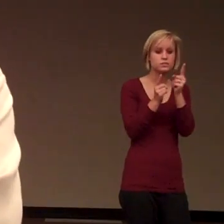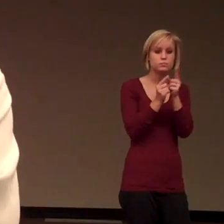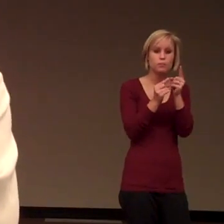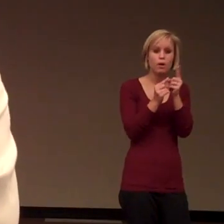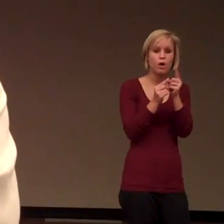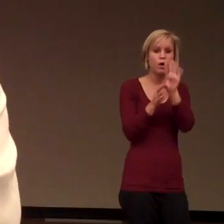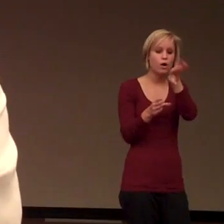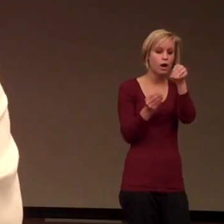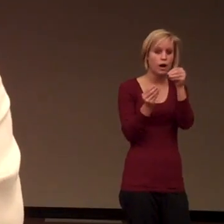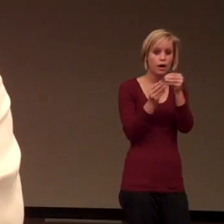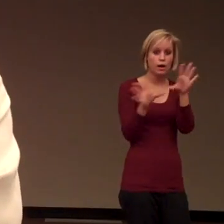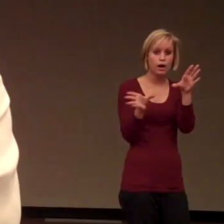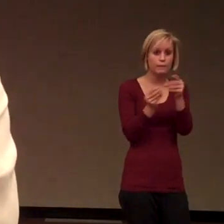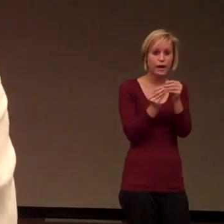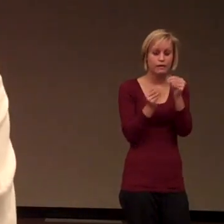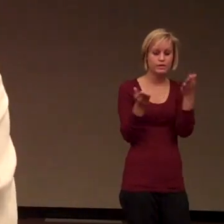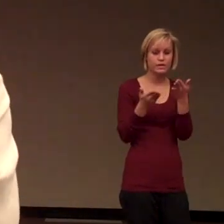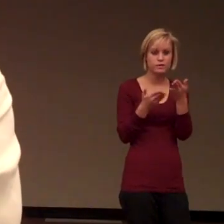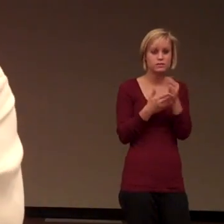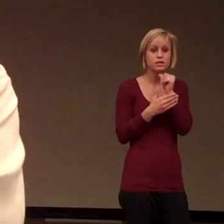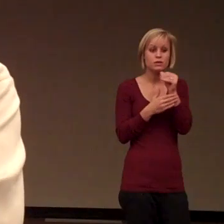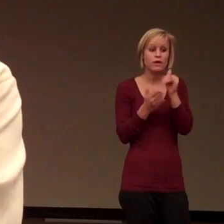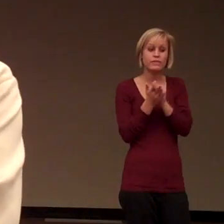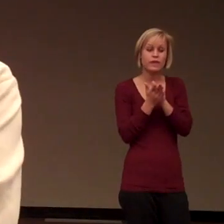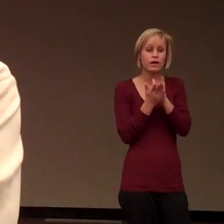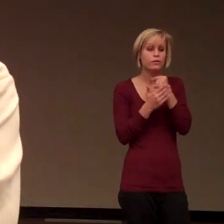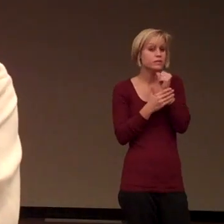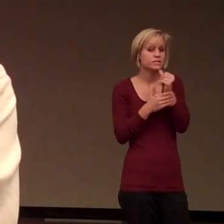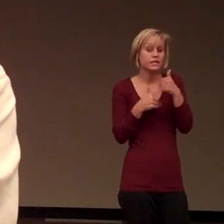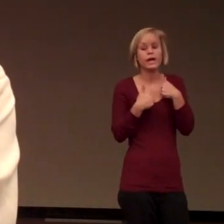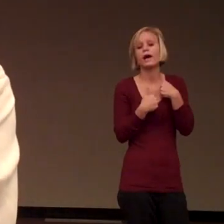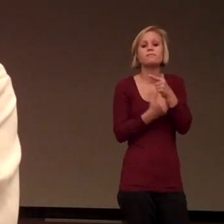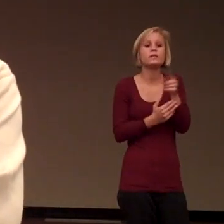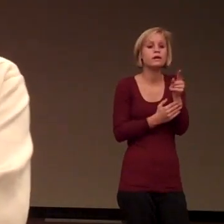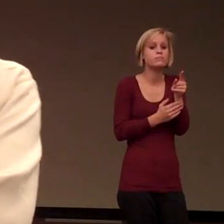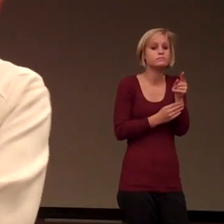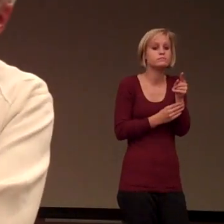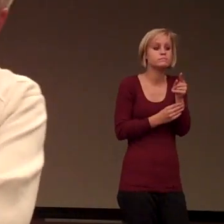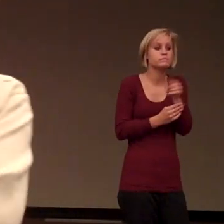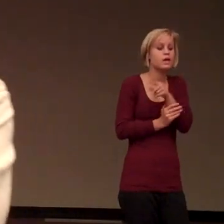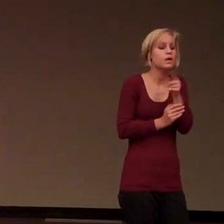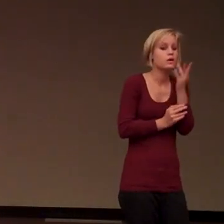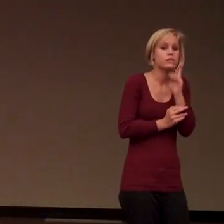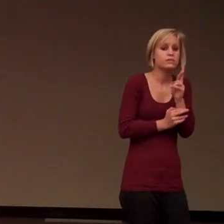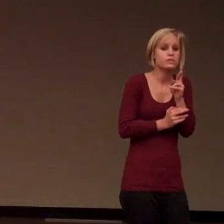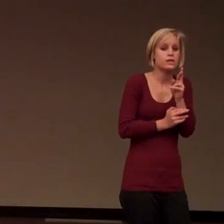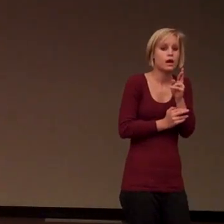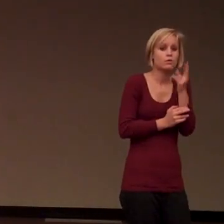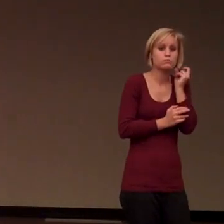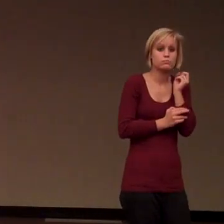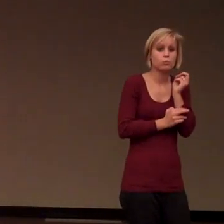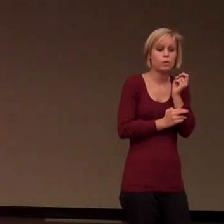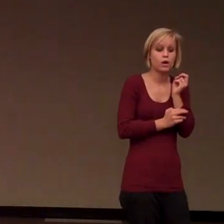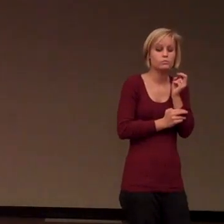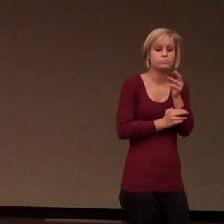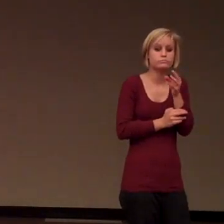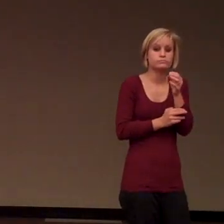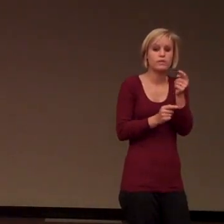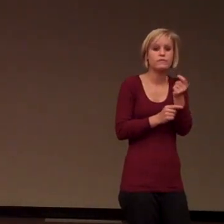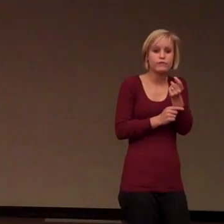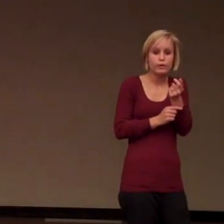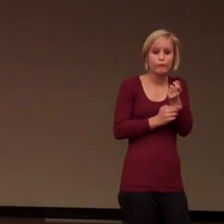Okay? Not that we didn't have slaves. We had them, but we have very few. So these guys get together and they say, what should we do?